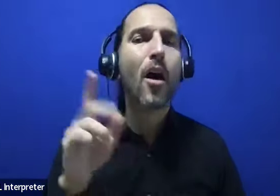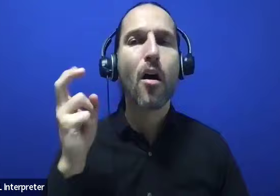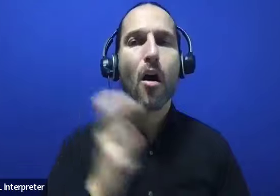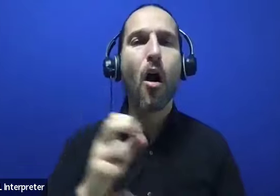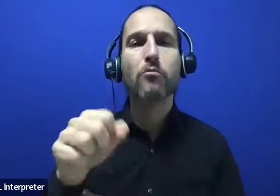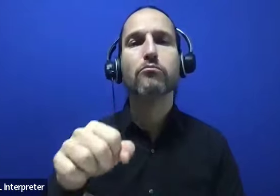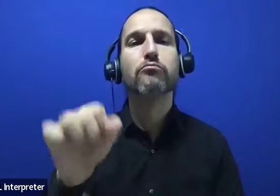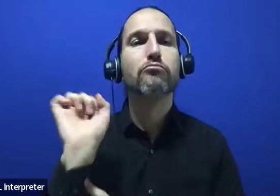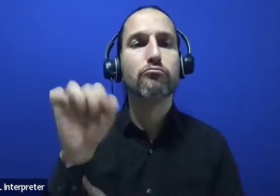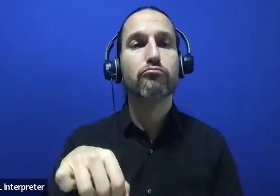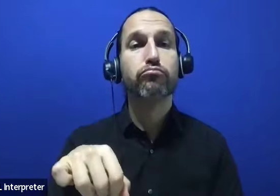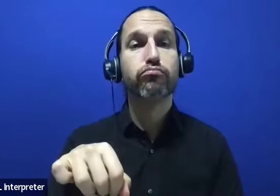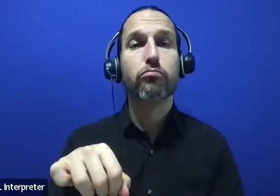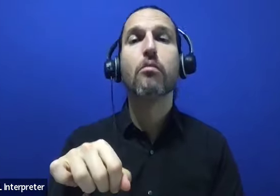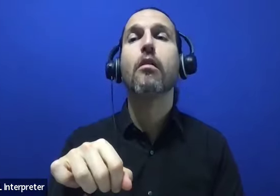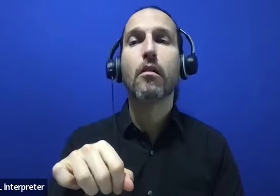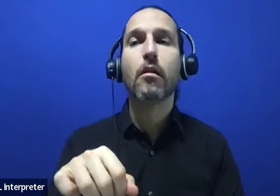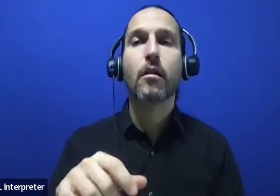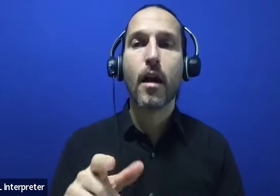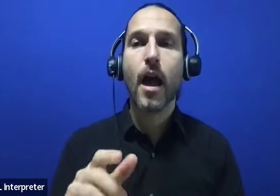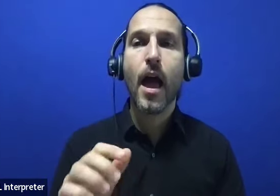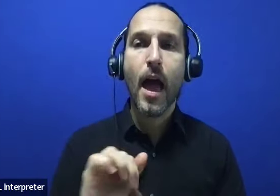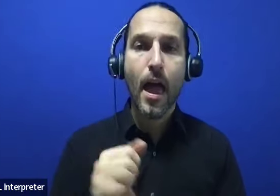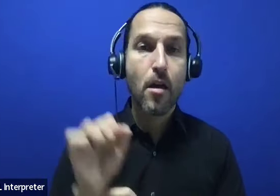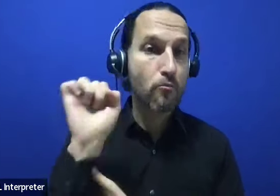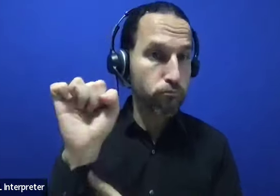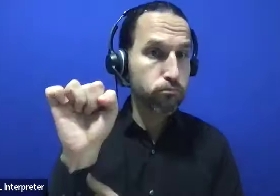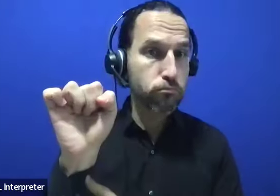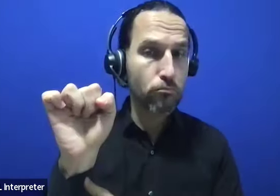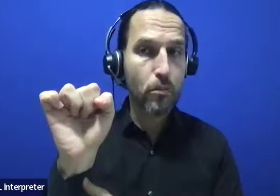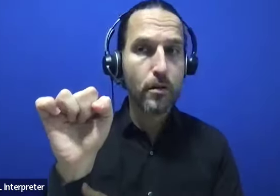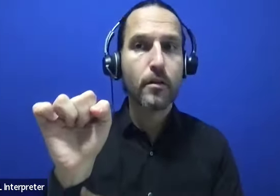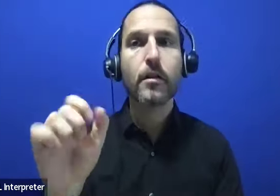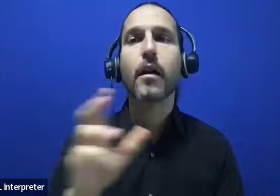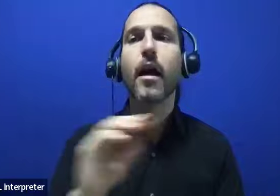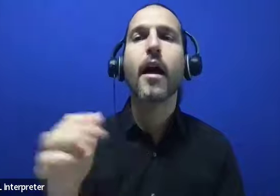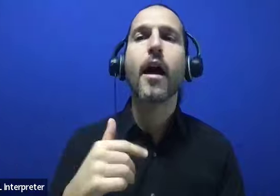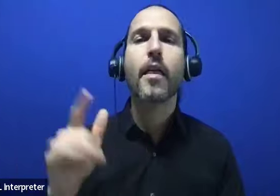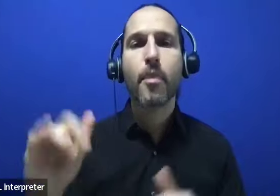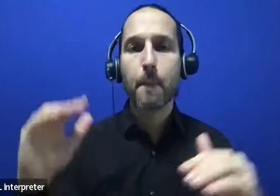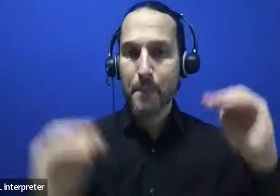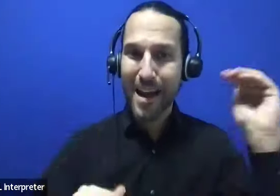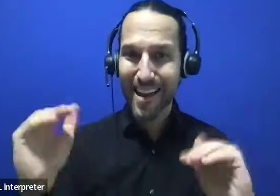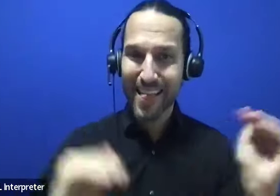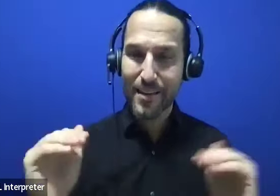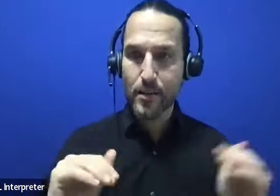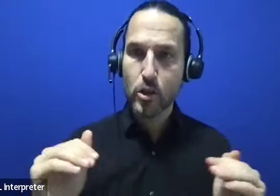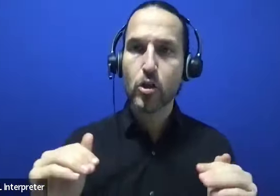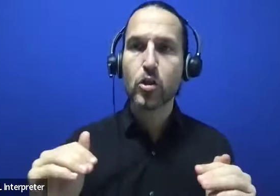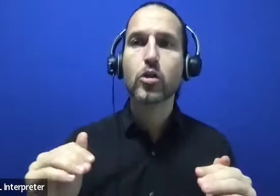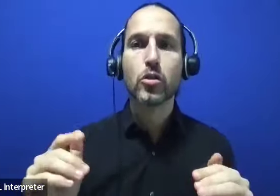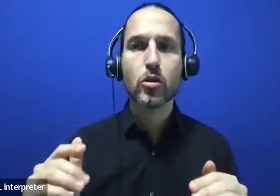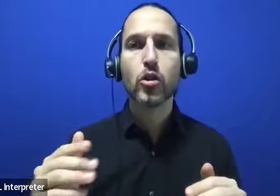these muscles in the neck and shoulder have to go to allowing us to hold our head up. Plus, the vestibular sense has to be working well